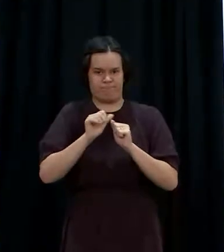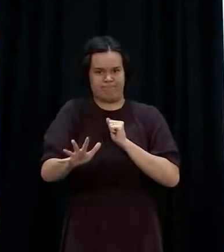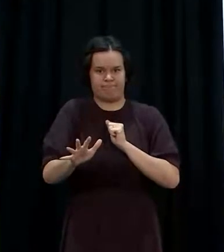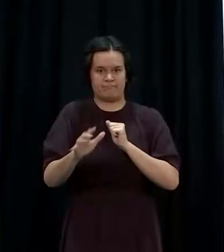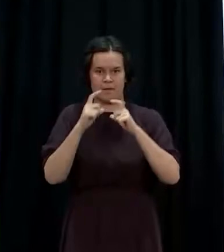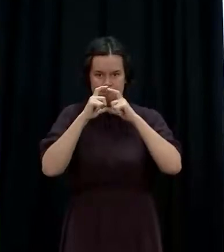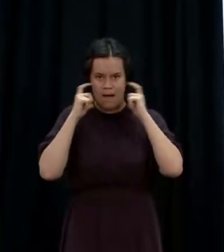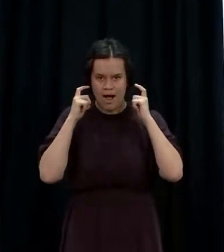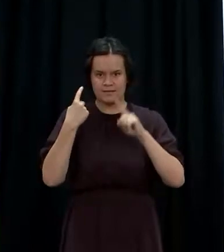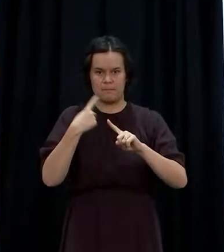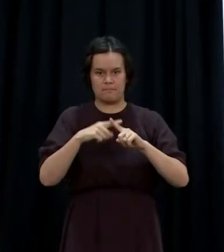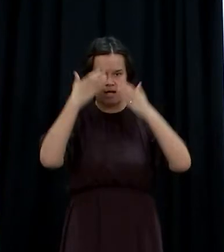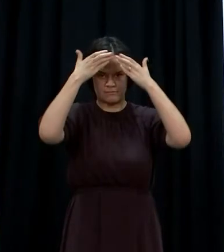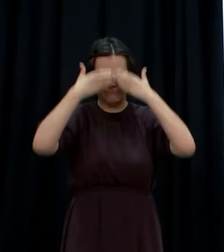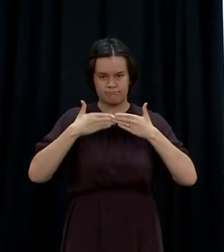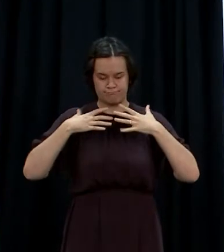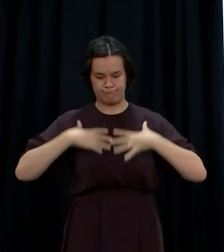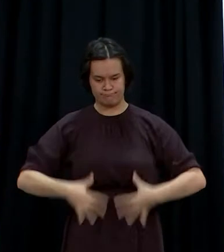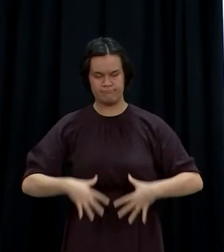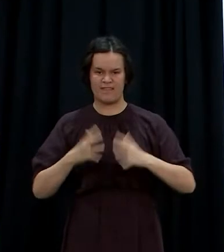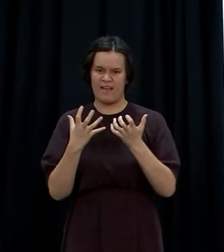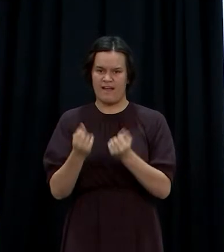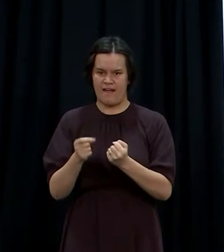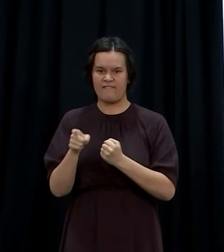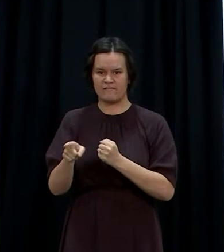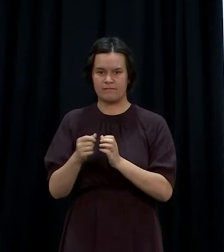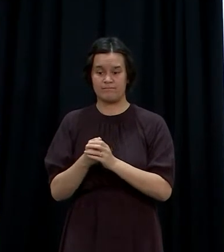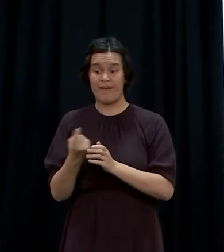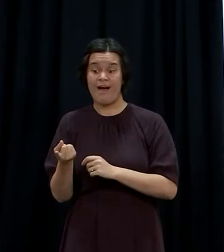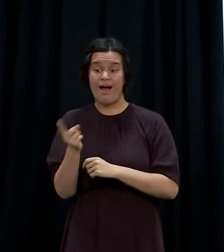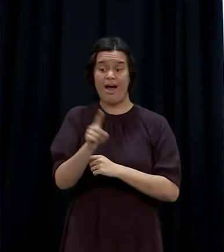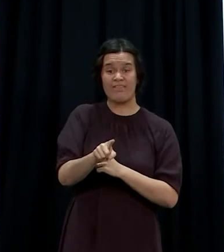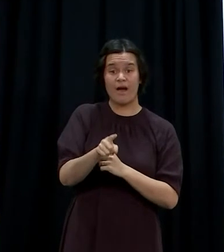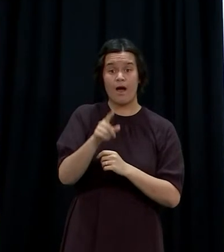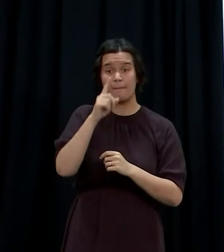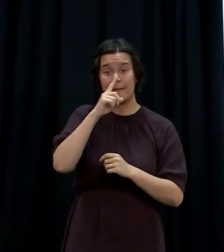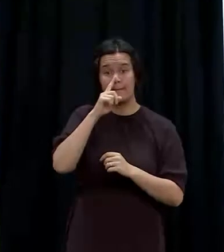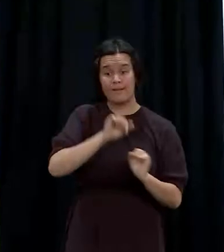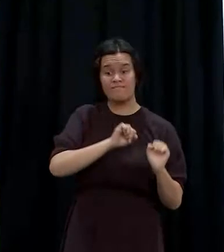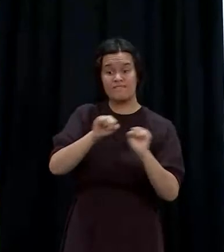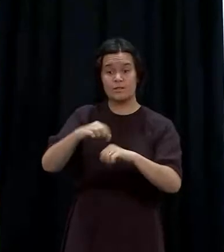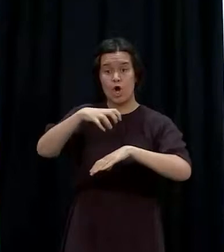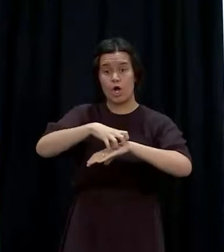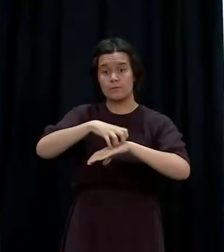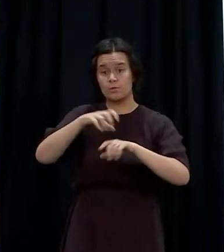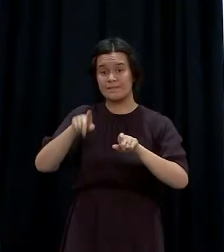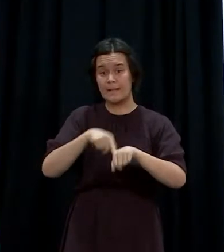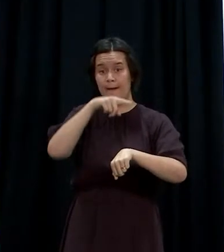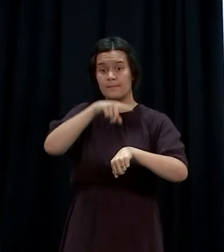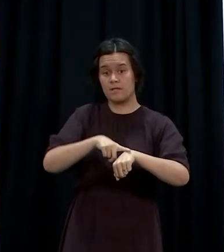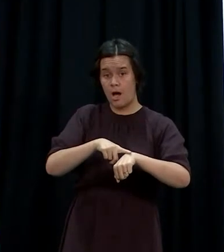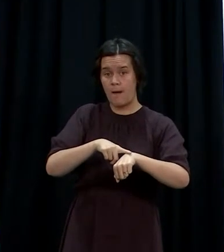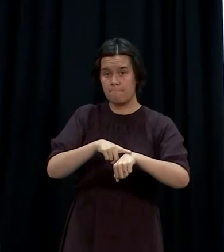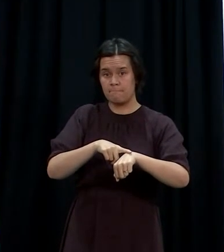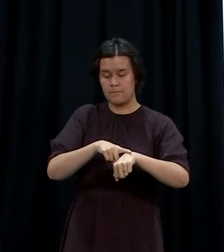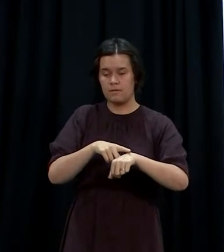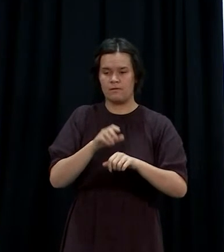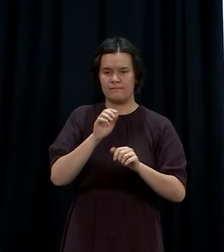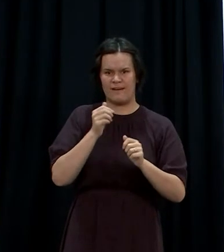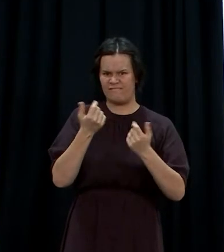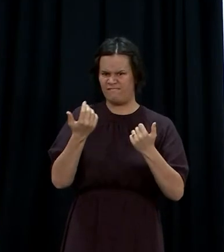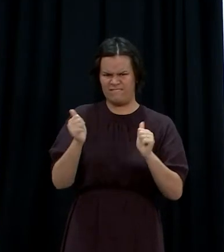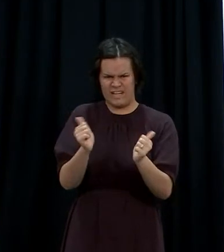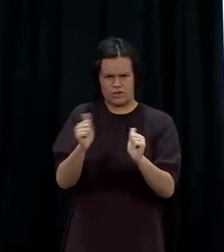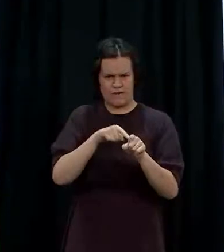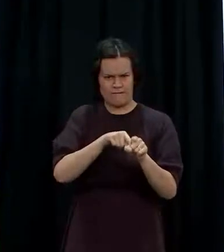30 other patients in the ED and short stay ward who have been assessed as being contacts. Of those, 17 are in the hospital